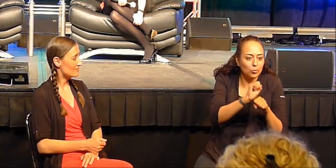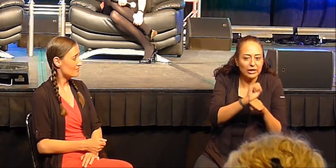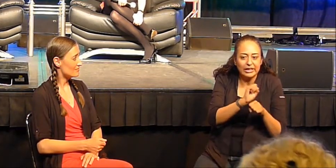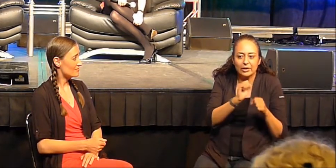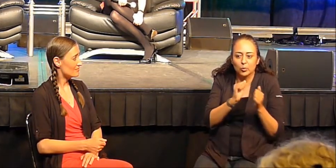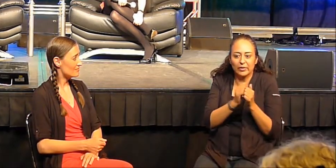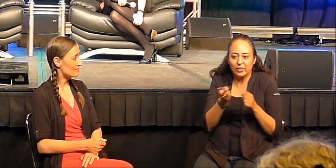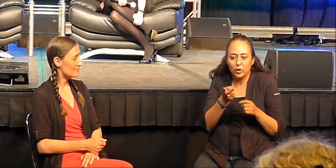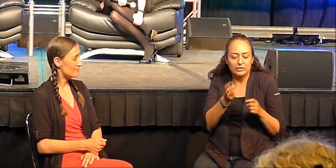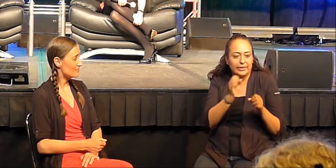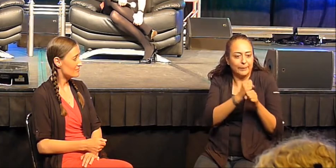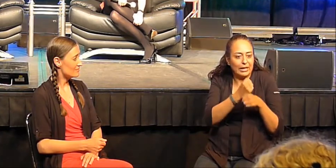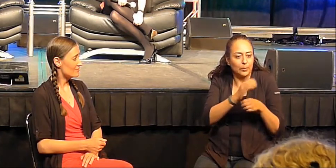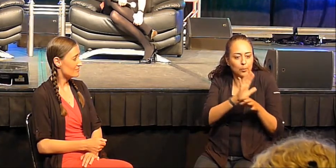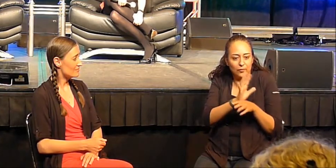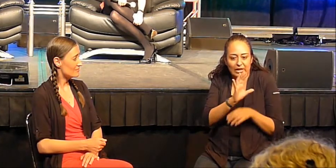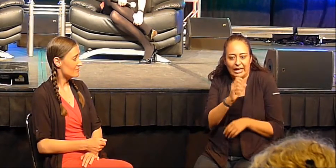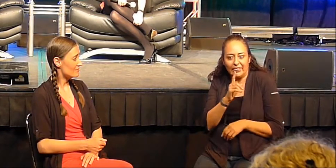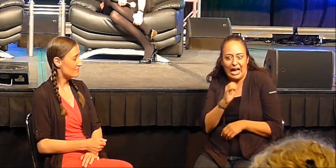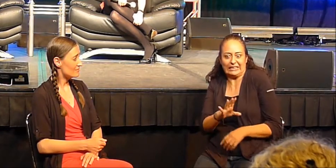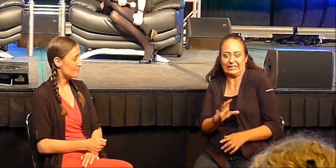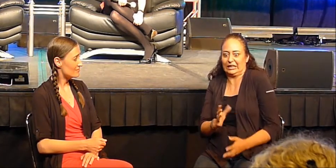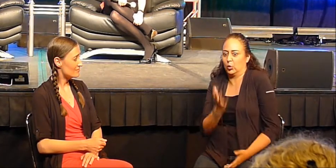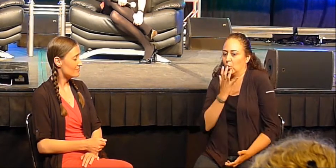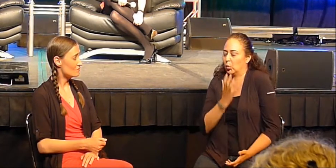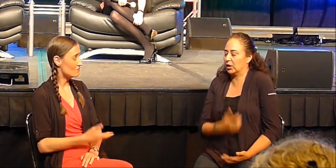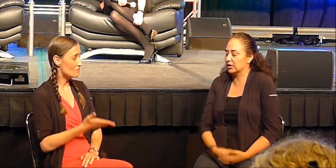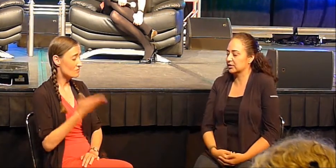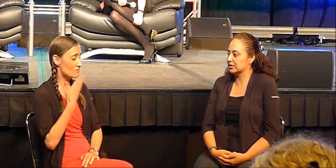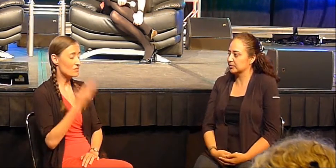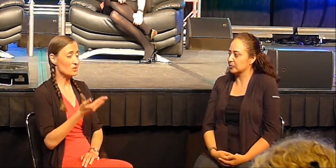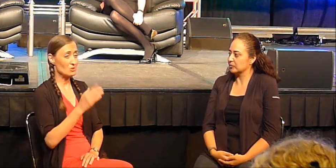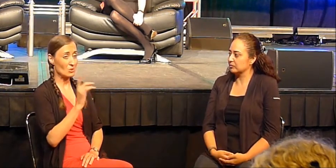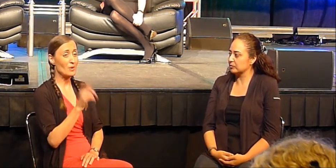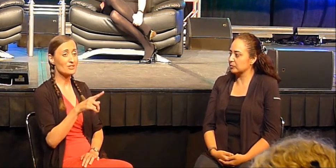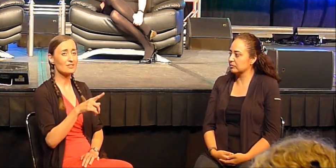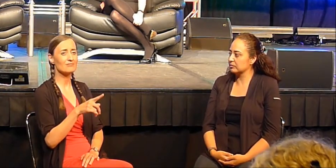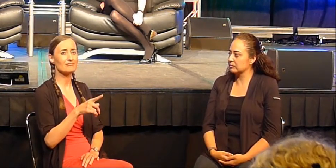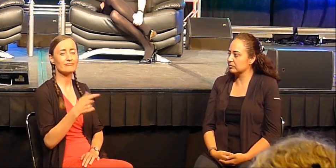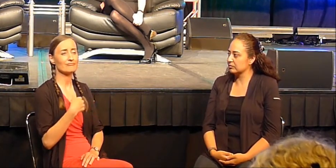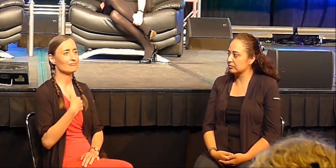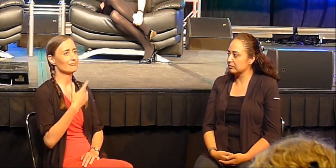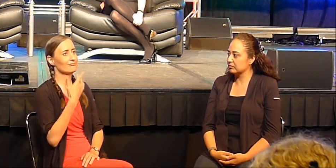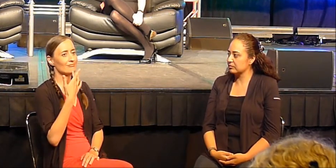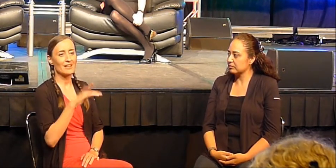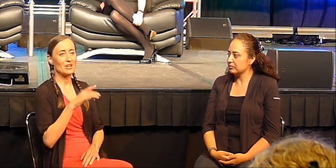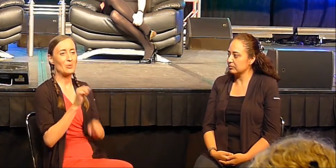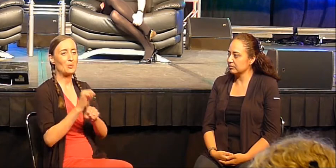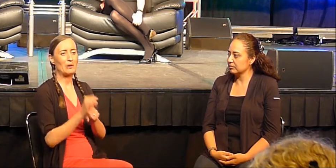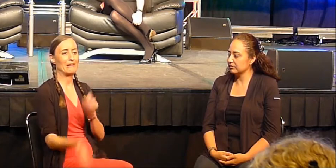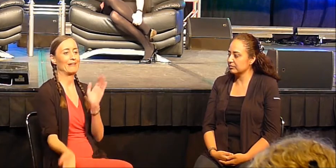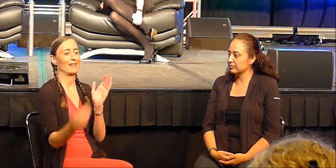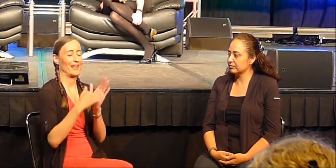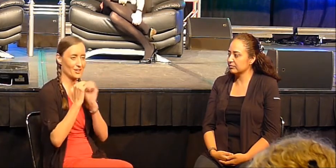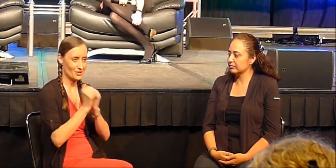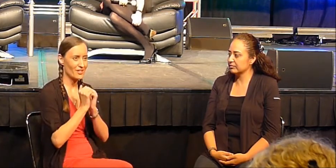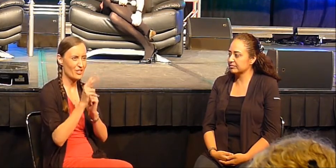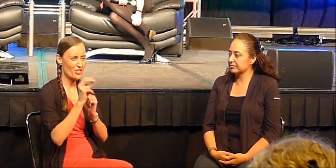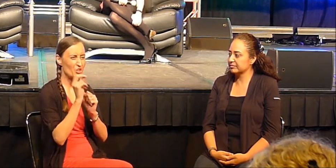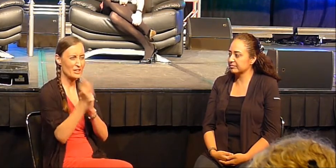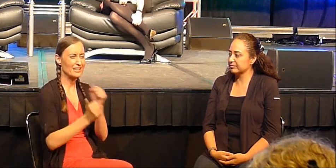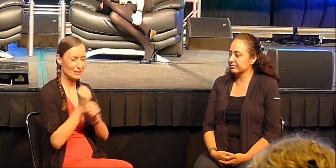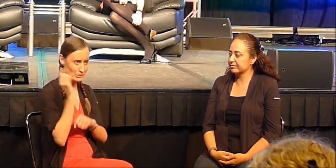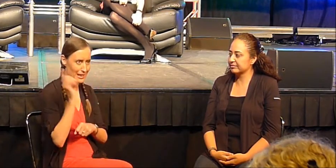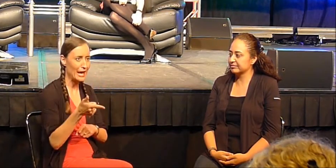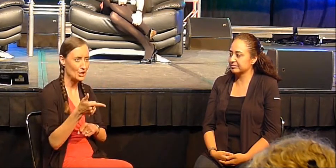very serendipitous, really, that I got to work with both these people 30 years after I'd worked with them, which is very strange and unusual. I mean,